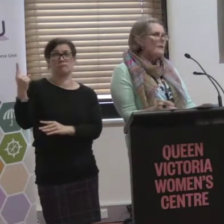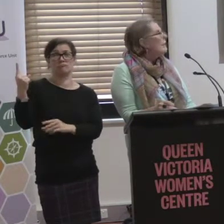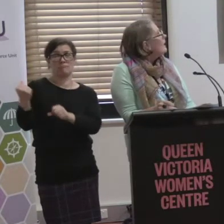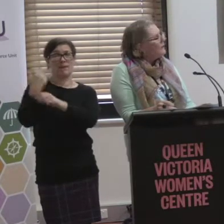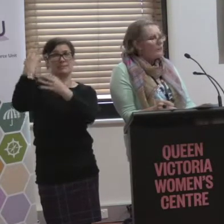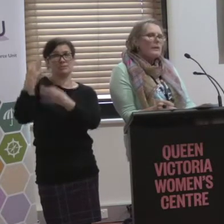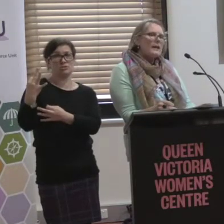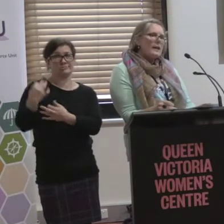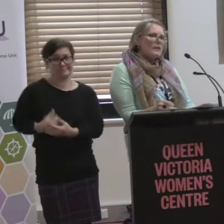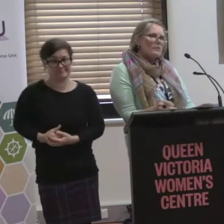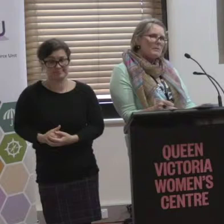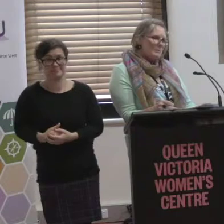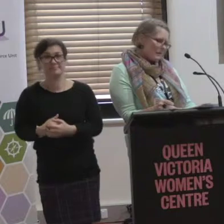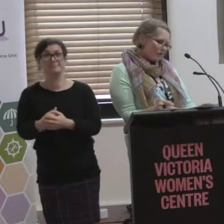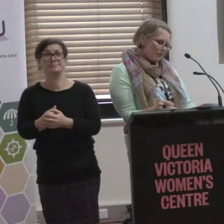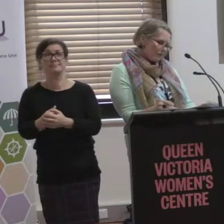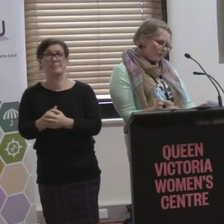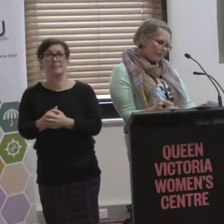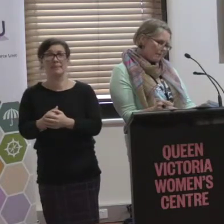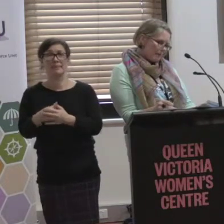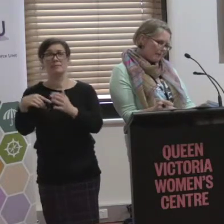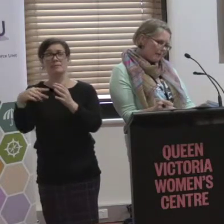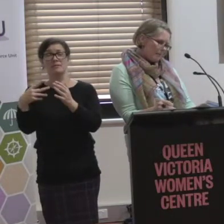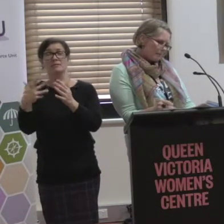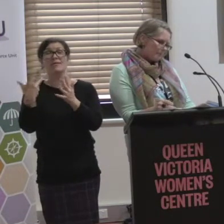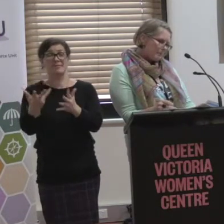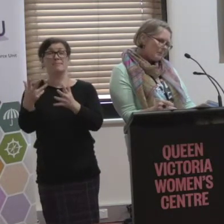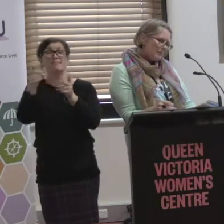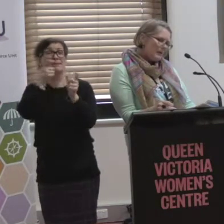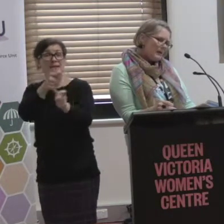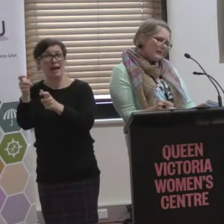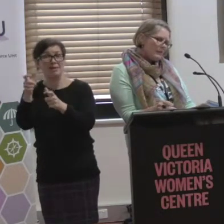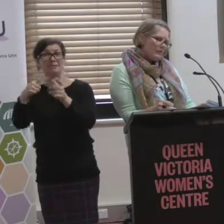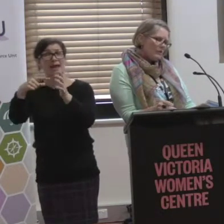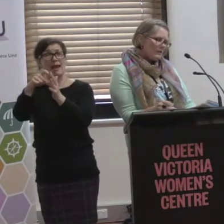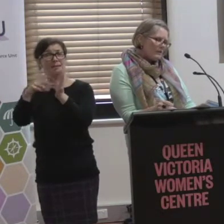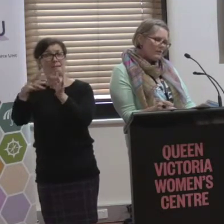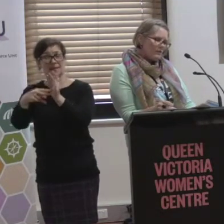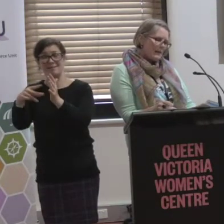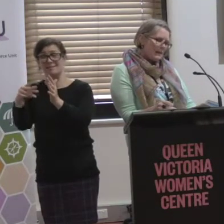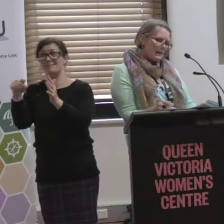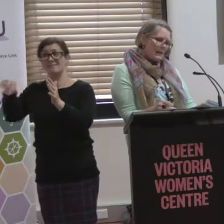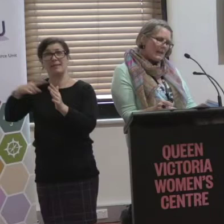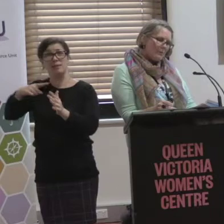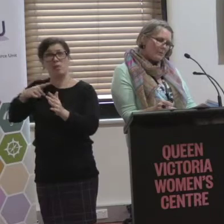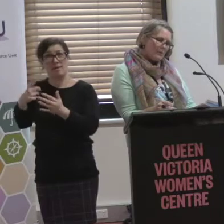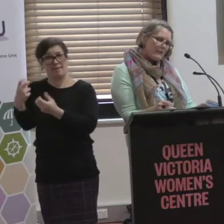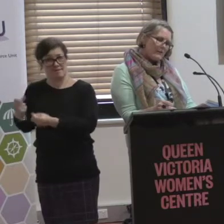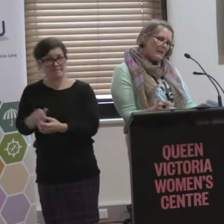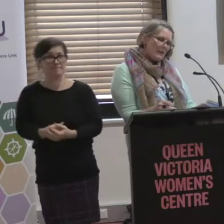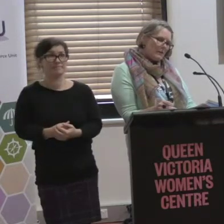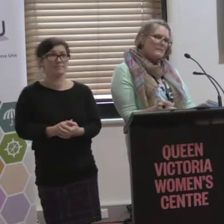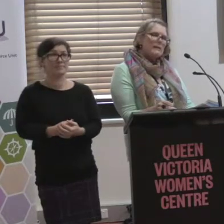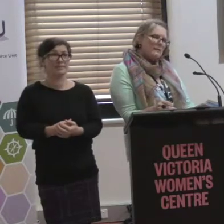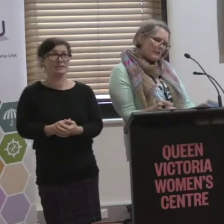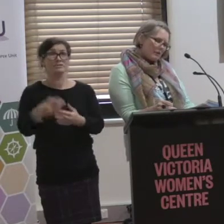behalf, and that's where the guardianship and administration orders come into play. Substituted decision-making enables a